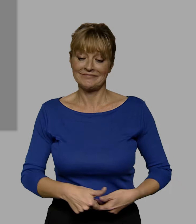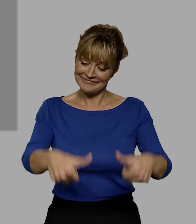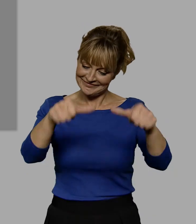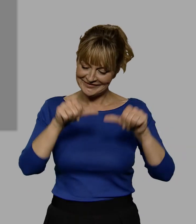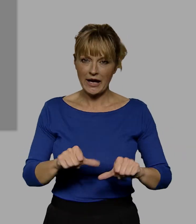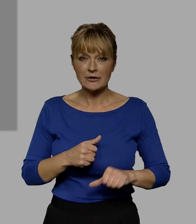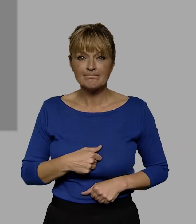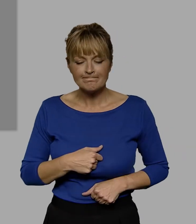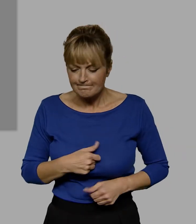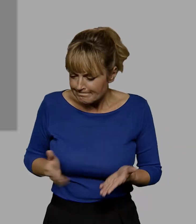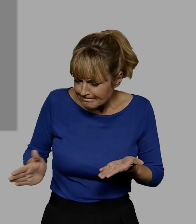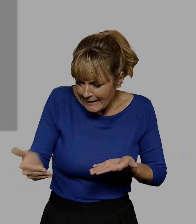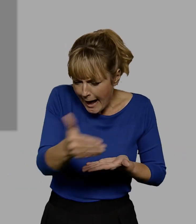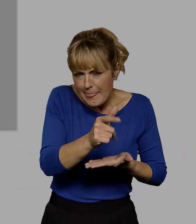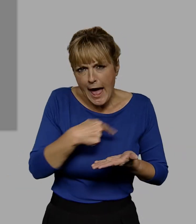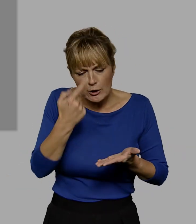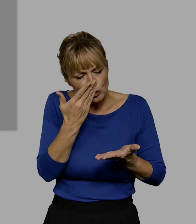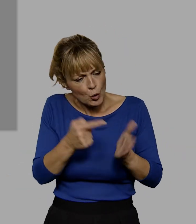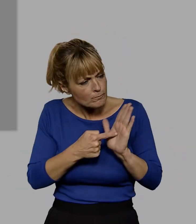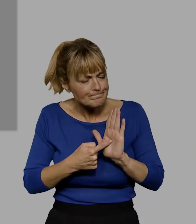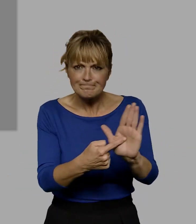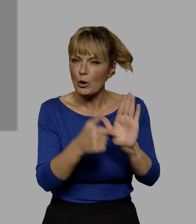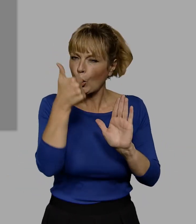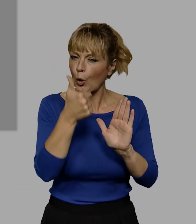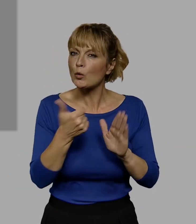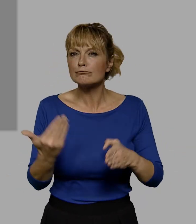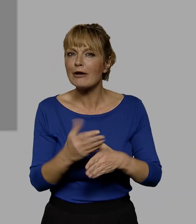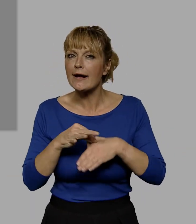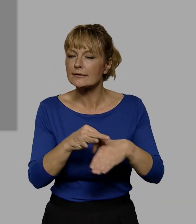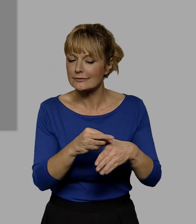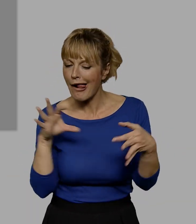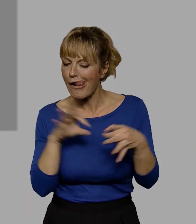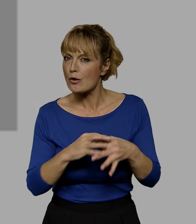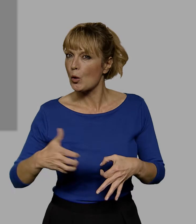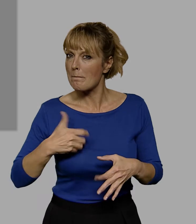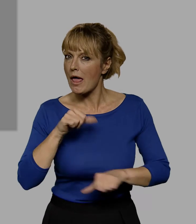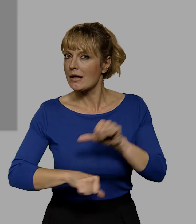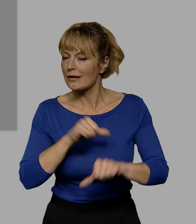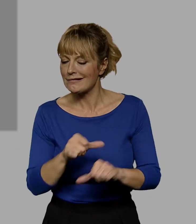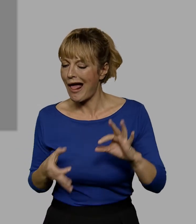10. Gather and highlight examples of good practice in complaints handling in respect of BSL